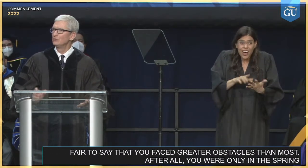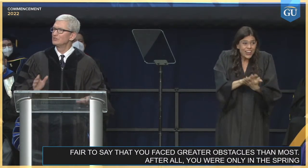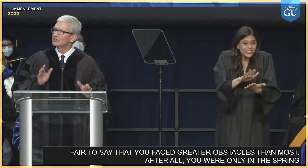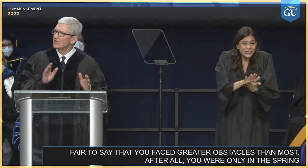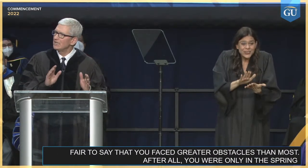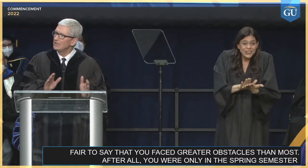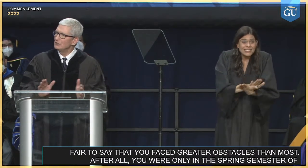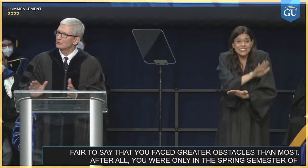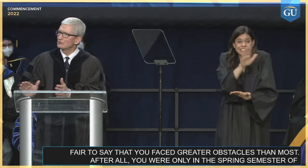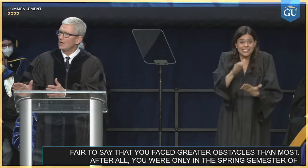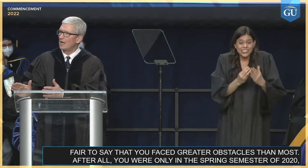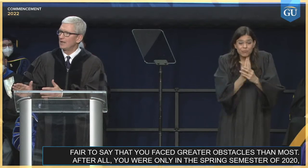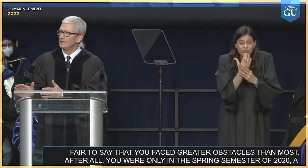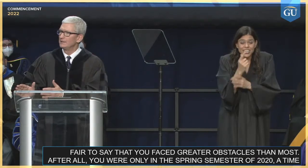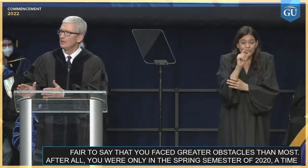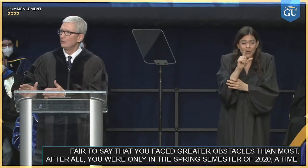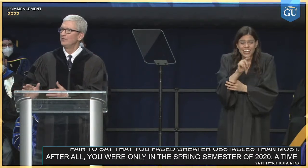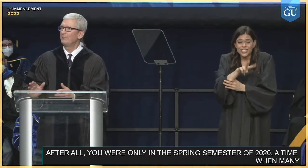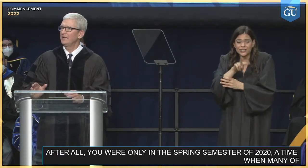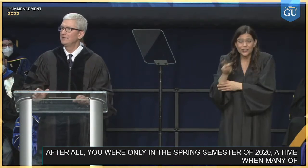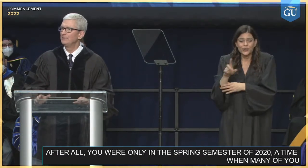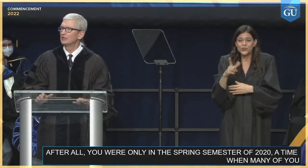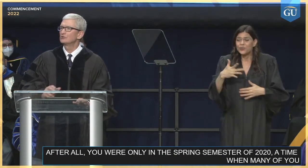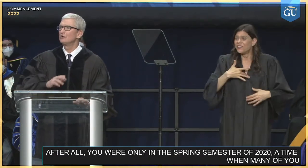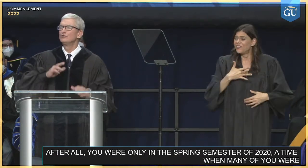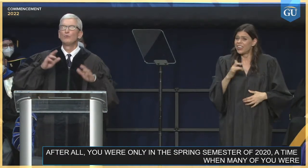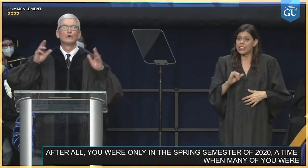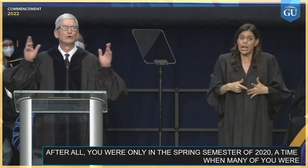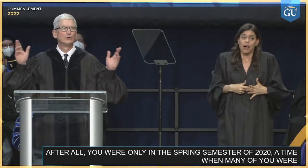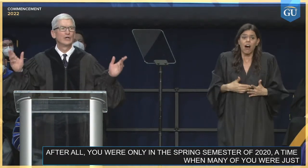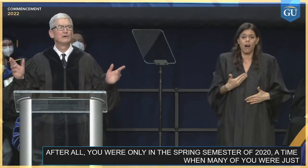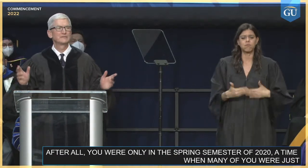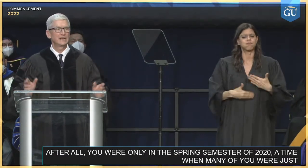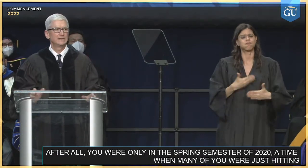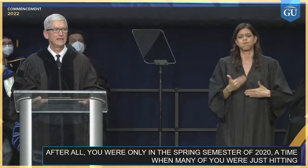just hitting your stride when the pandemic turned the world upside down.